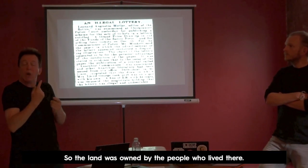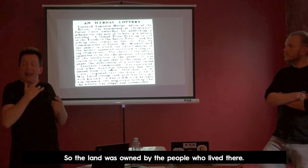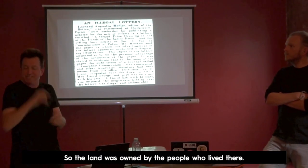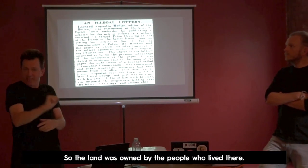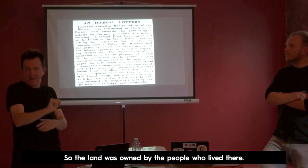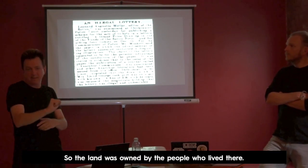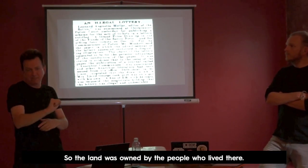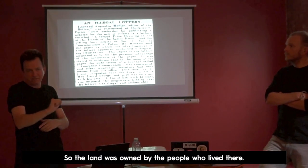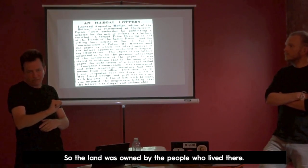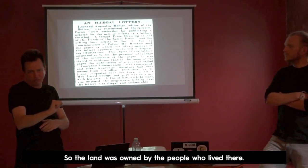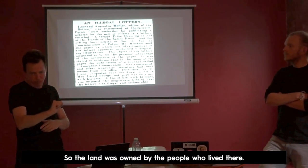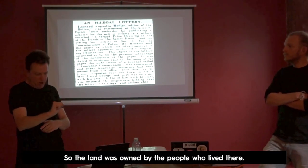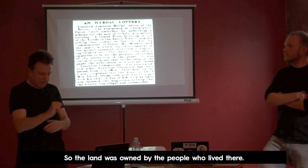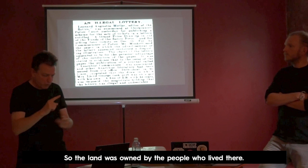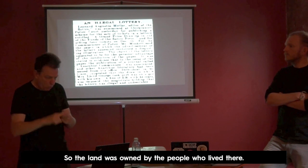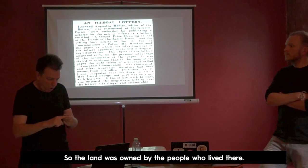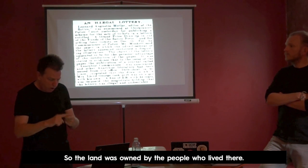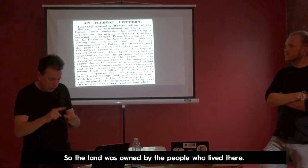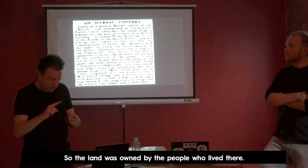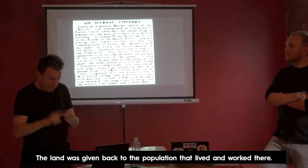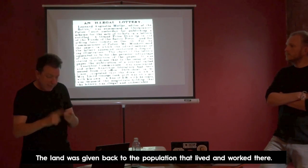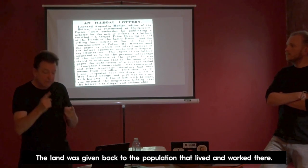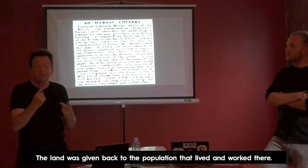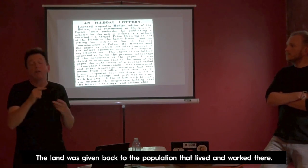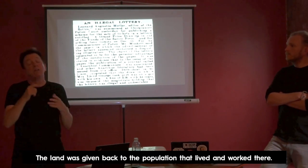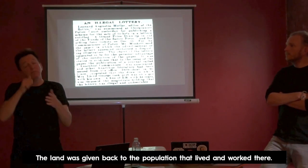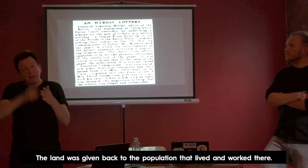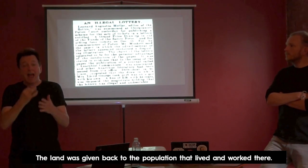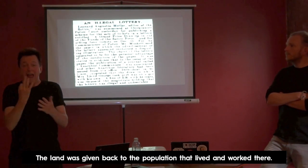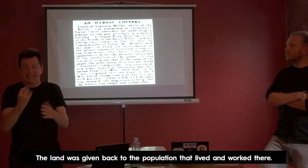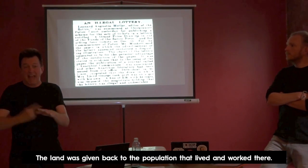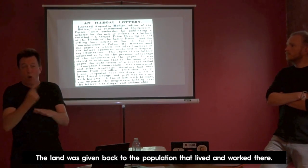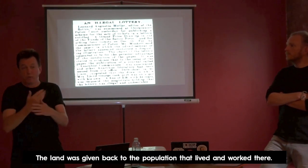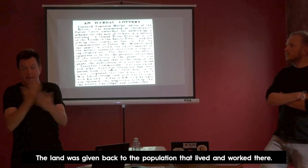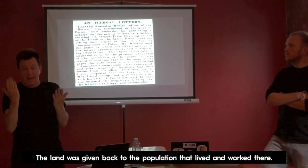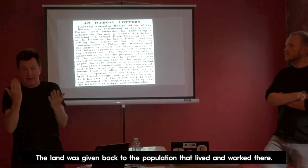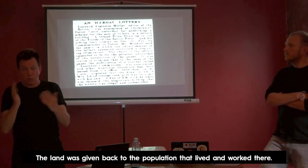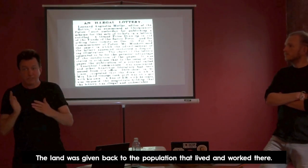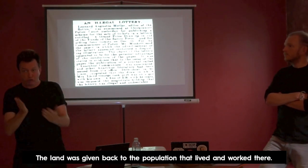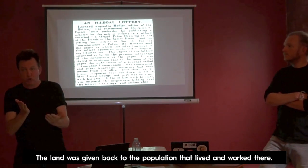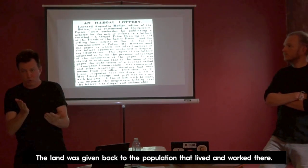So the land was owned by who lived there, right? The land was given back to the population that lived there and who worked